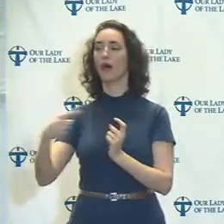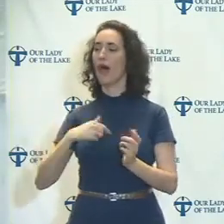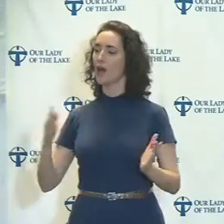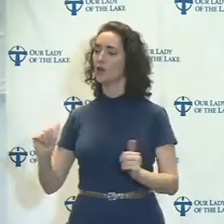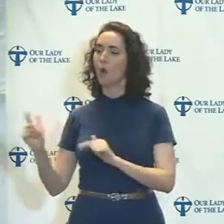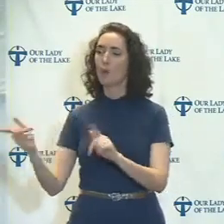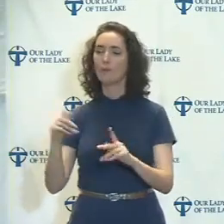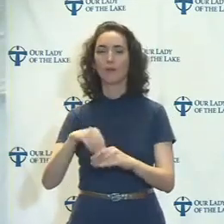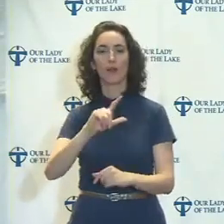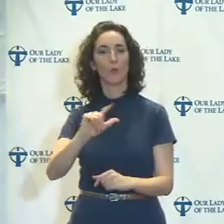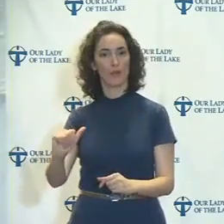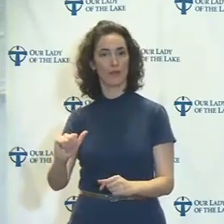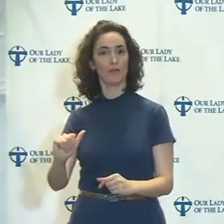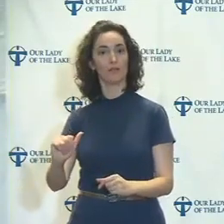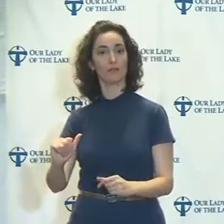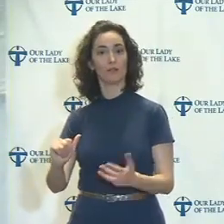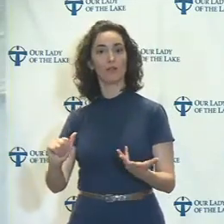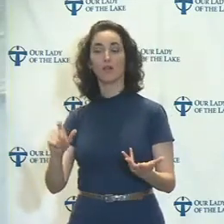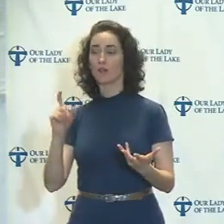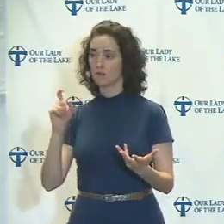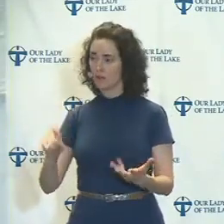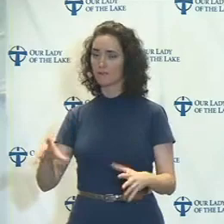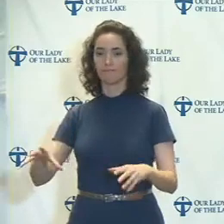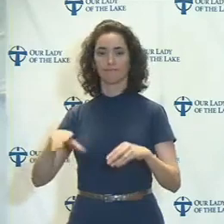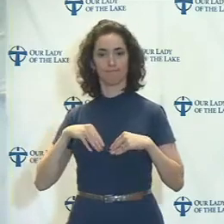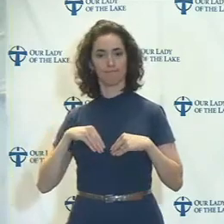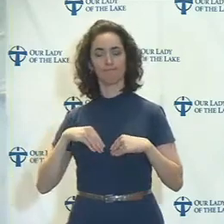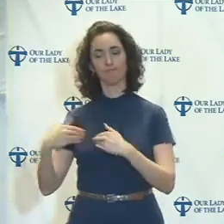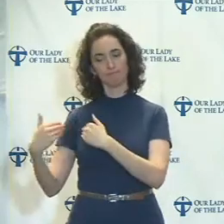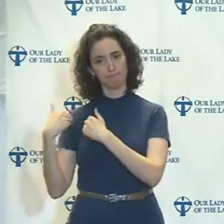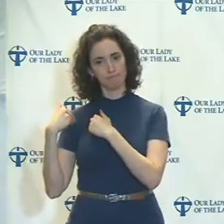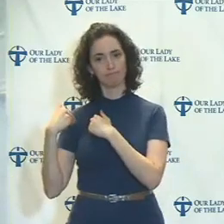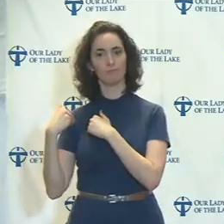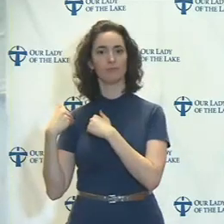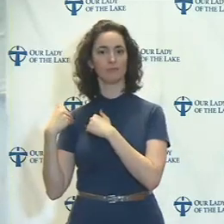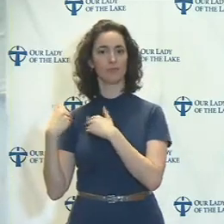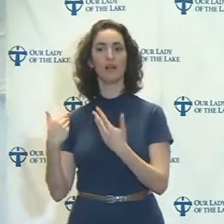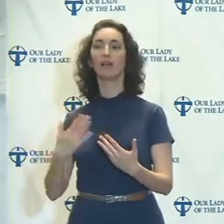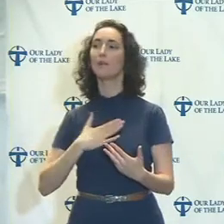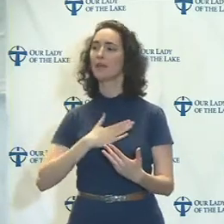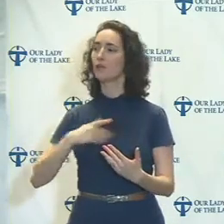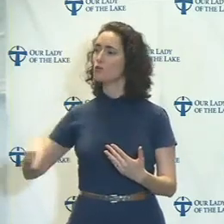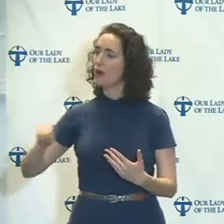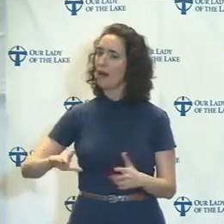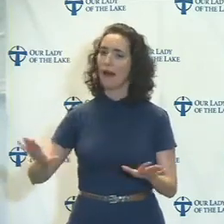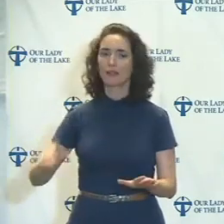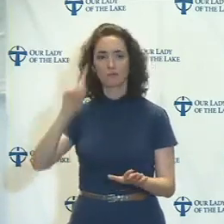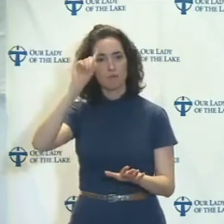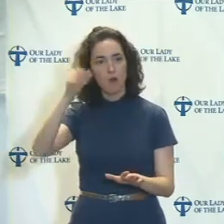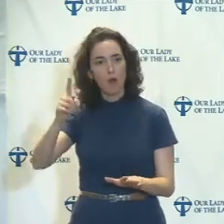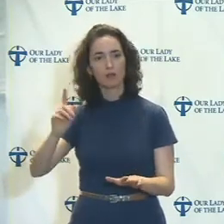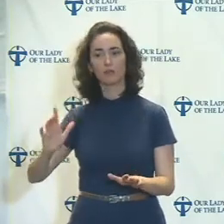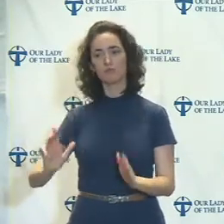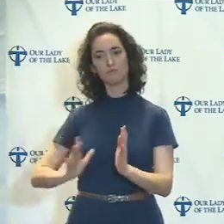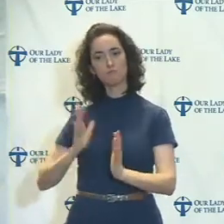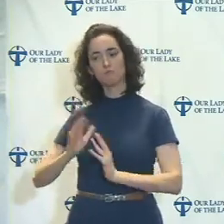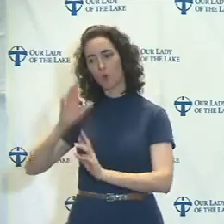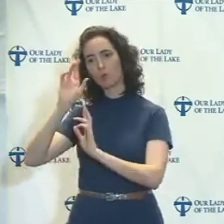their part. So please be very smart and very courteous about how you act,